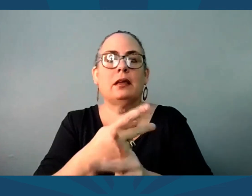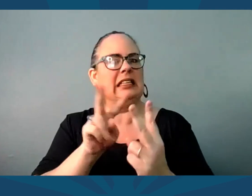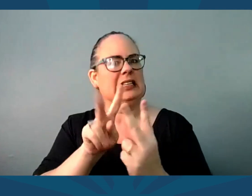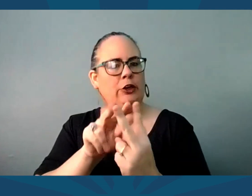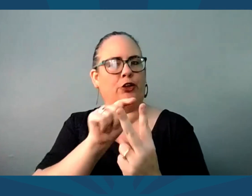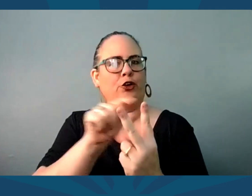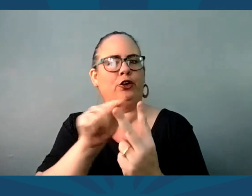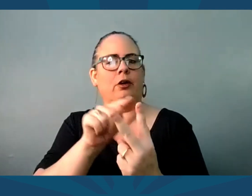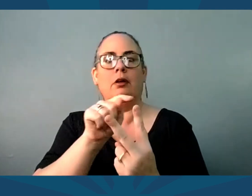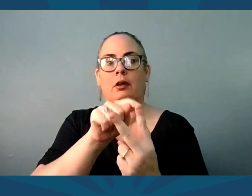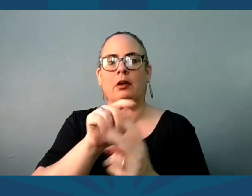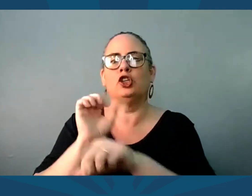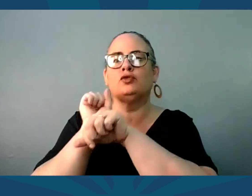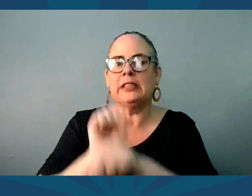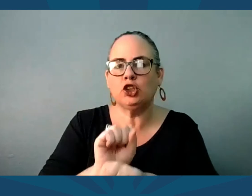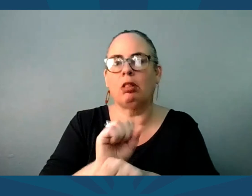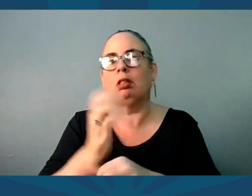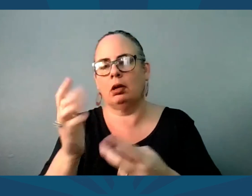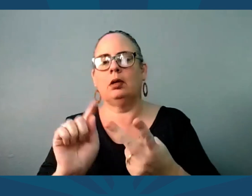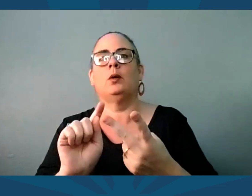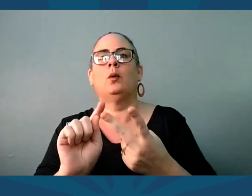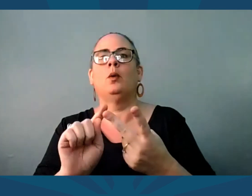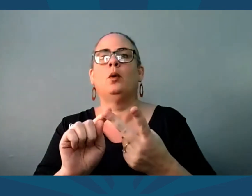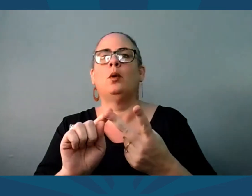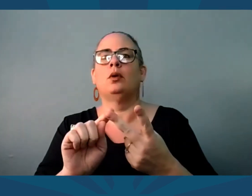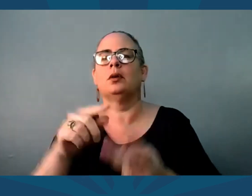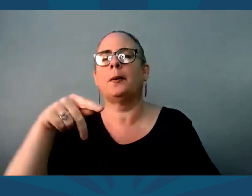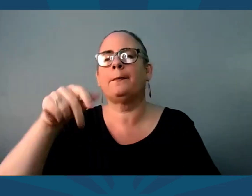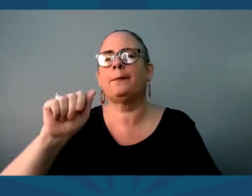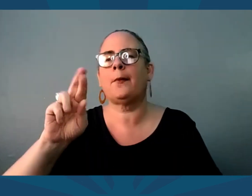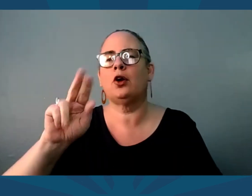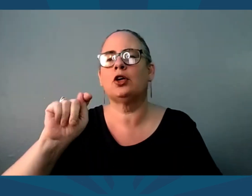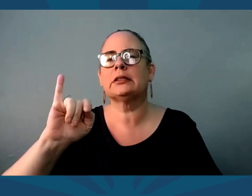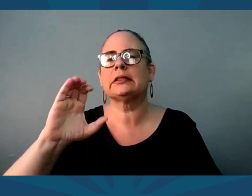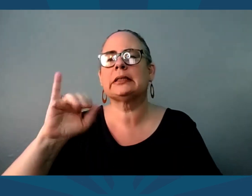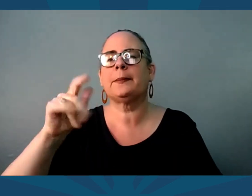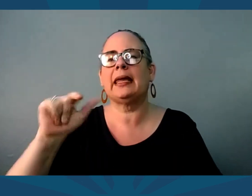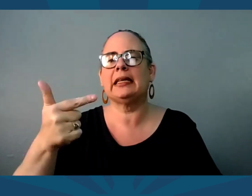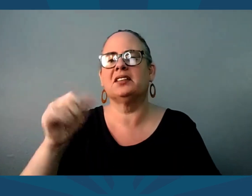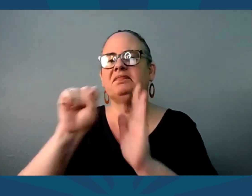Campaign funding type is listed as either traditional or participating.